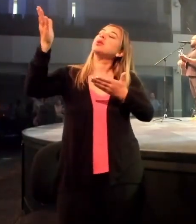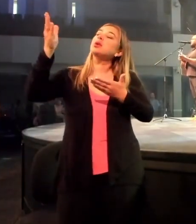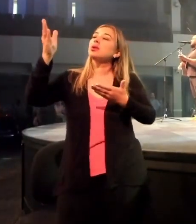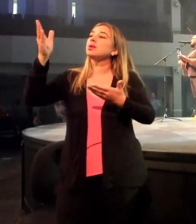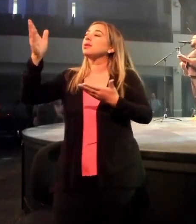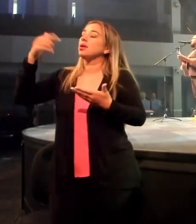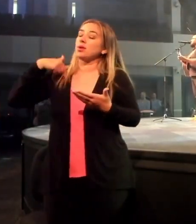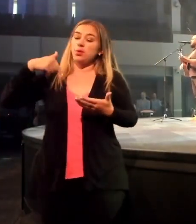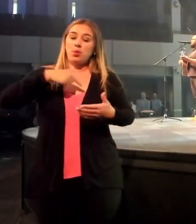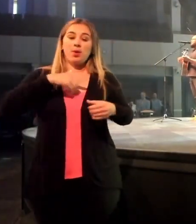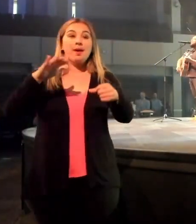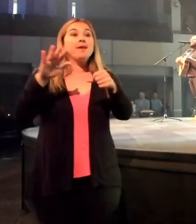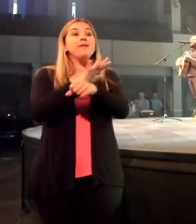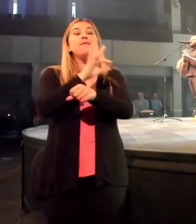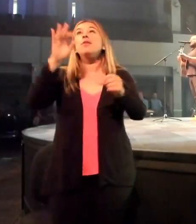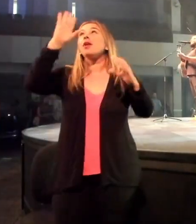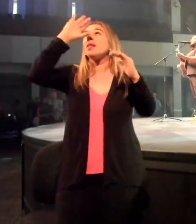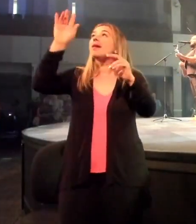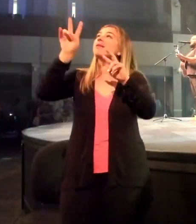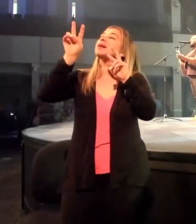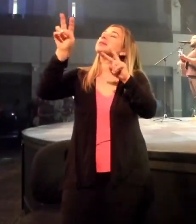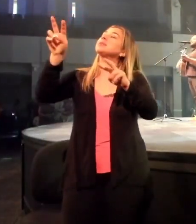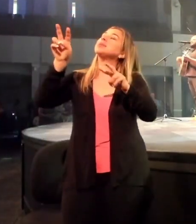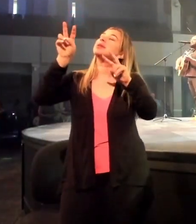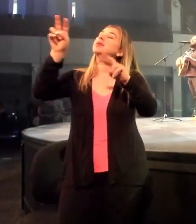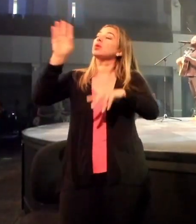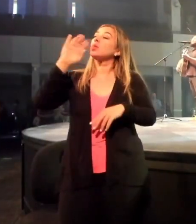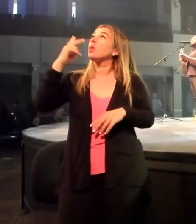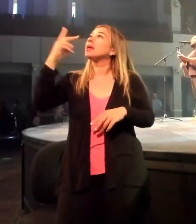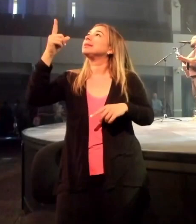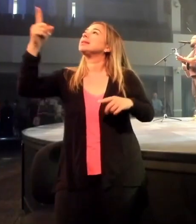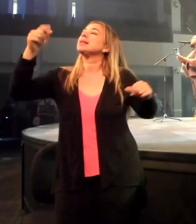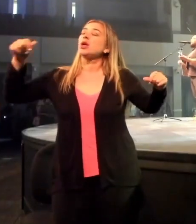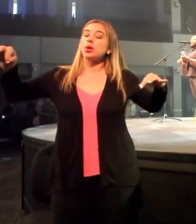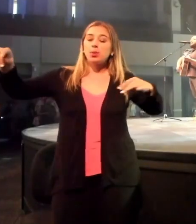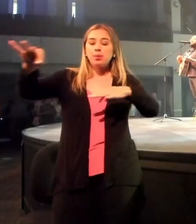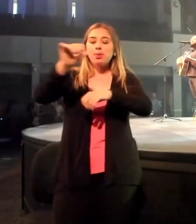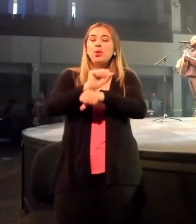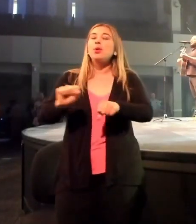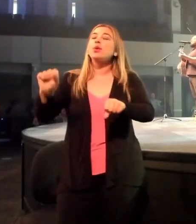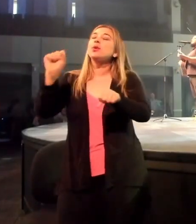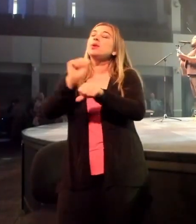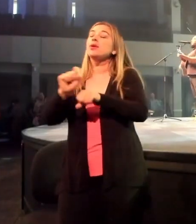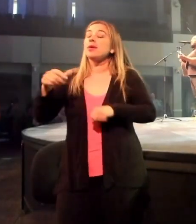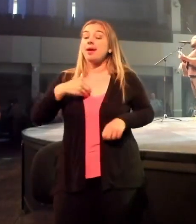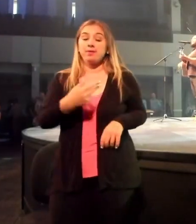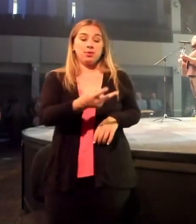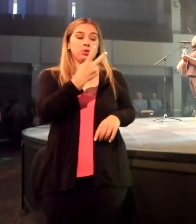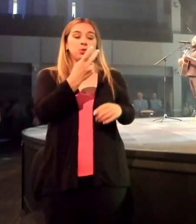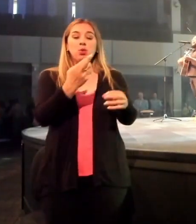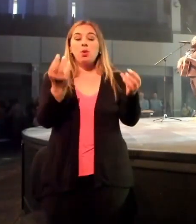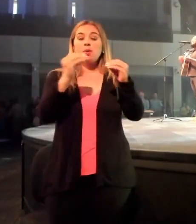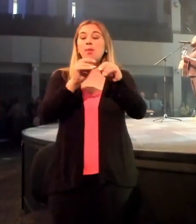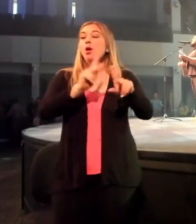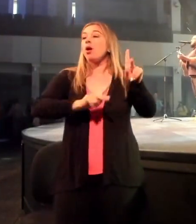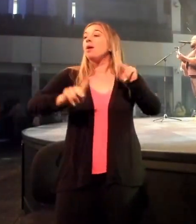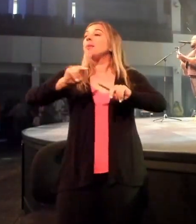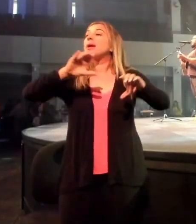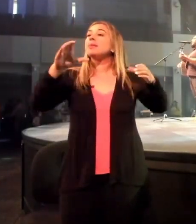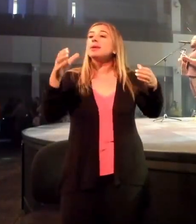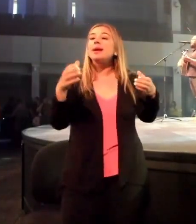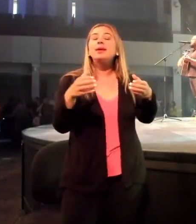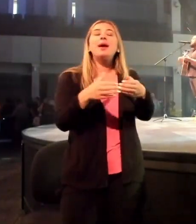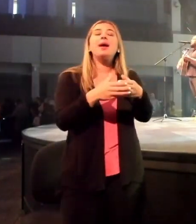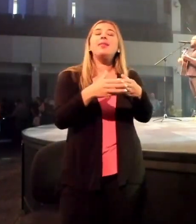of expectation, we're gonna see you move. When two or more are gathered,